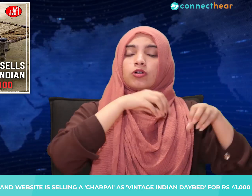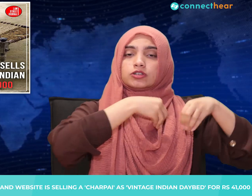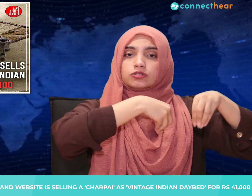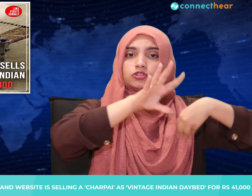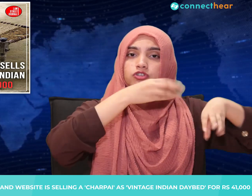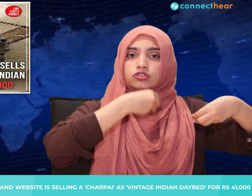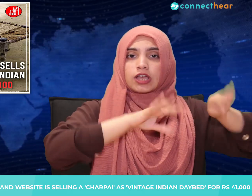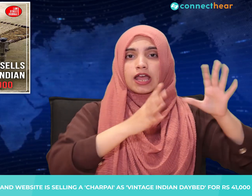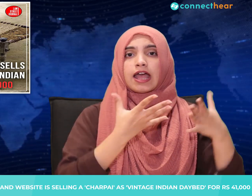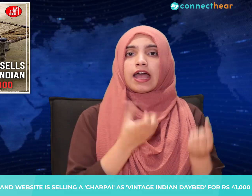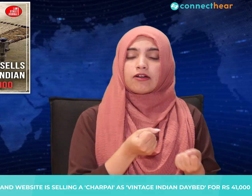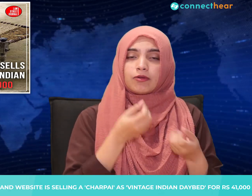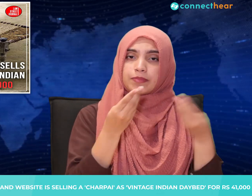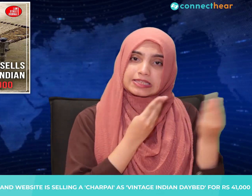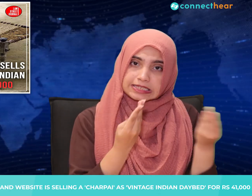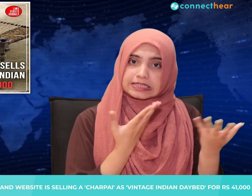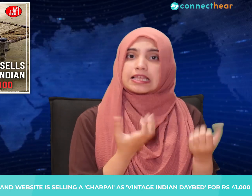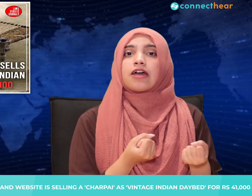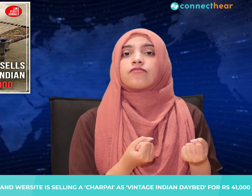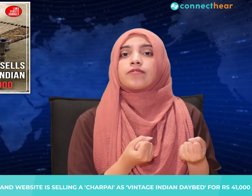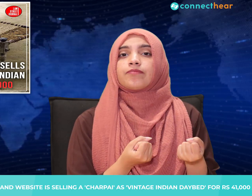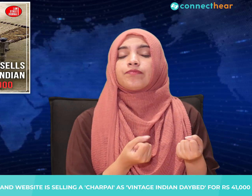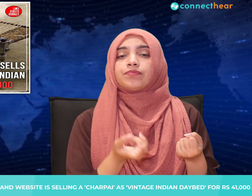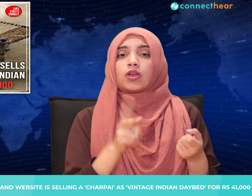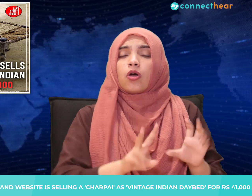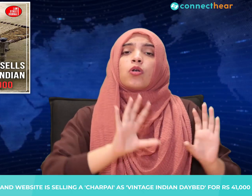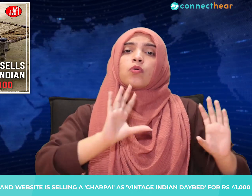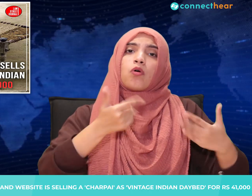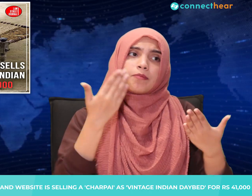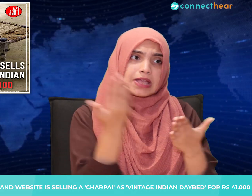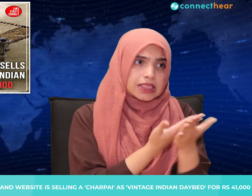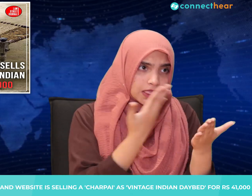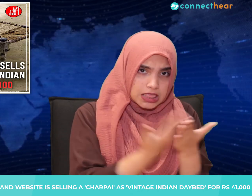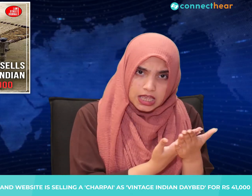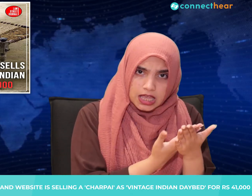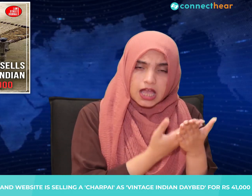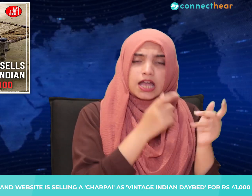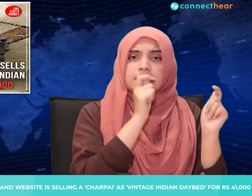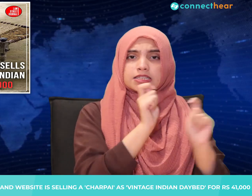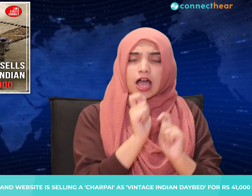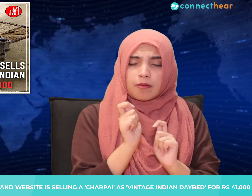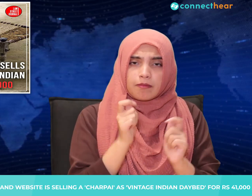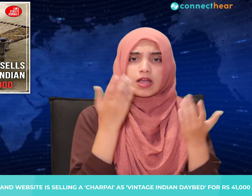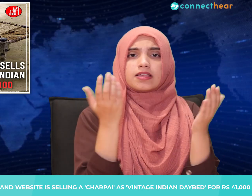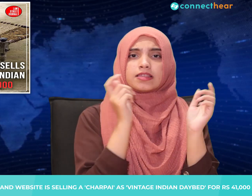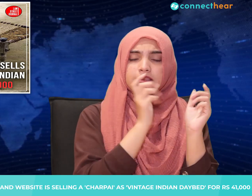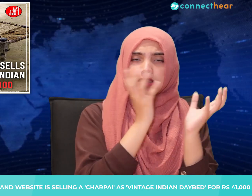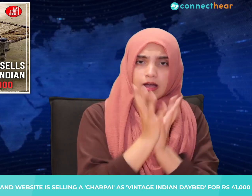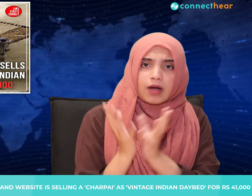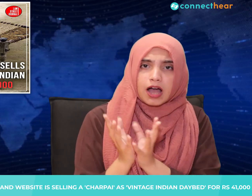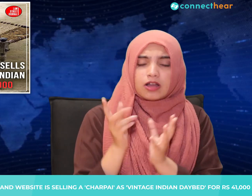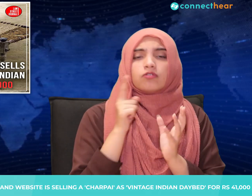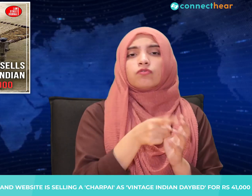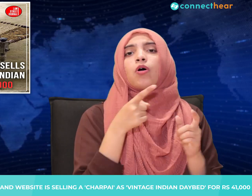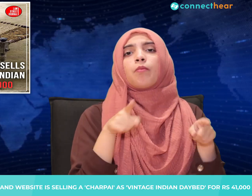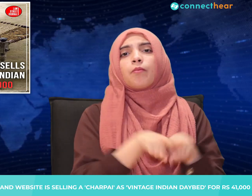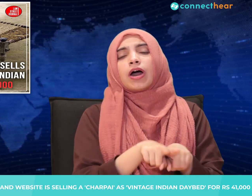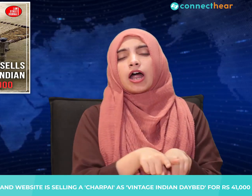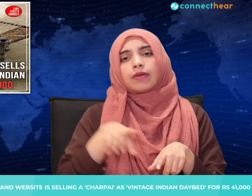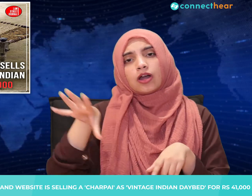in England. The latest item to meet the same fate is the humble Indian Charpai.